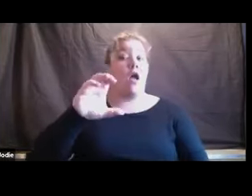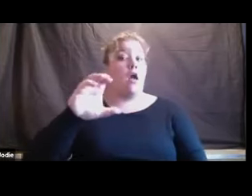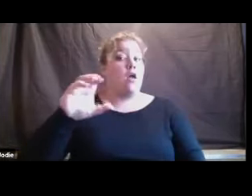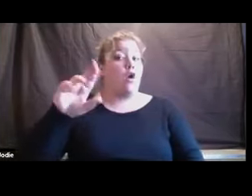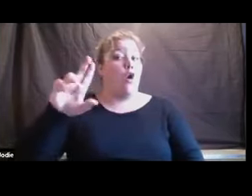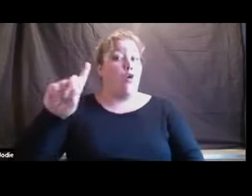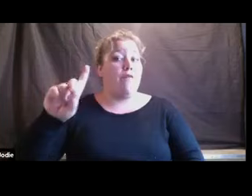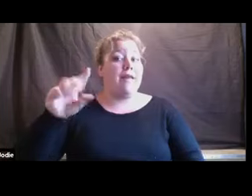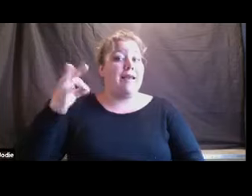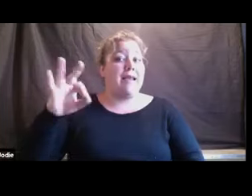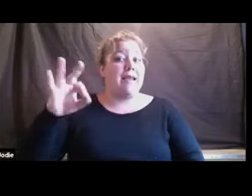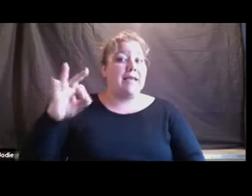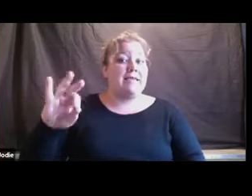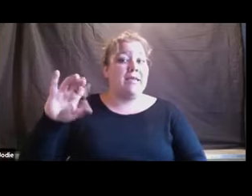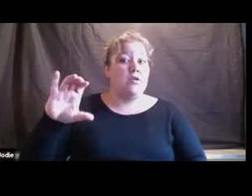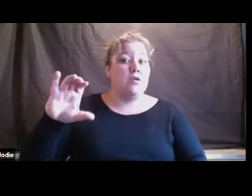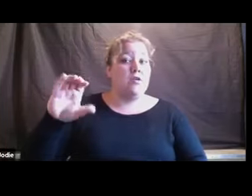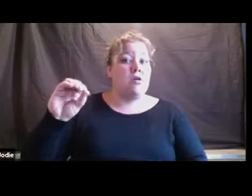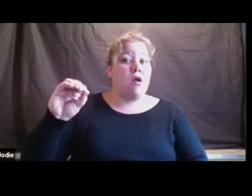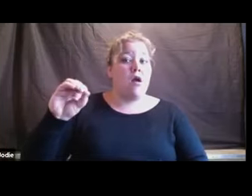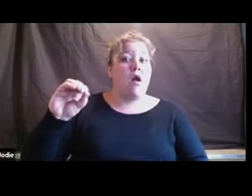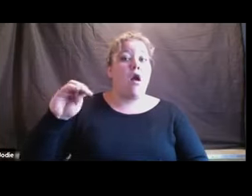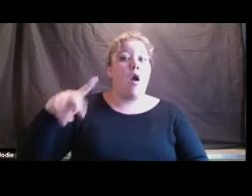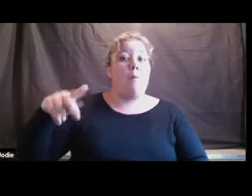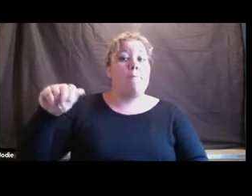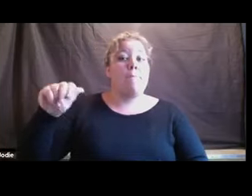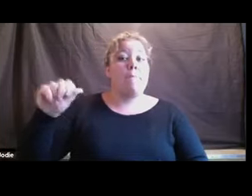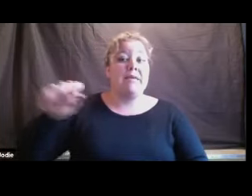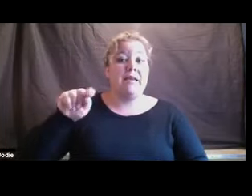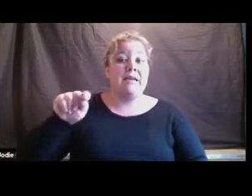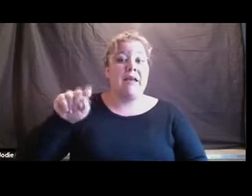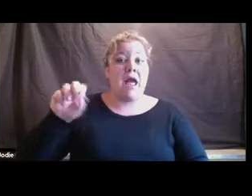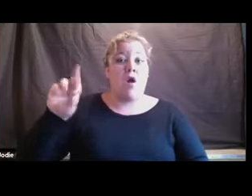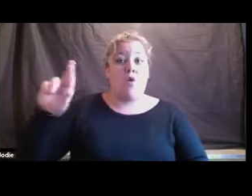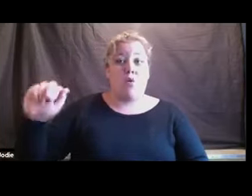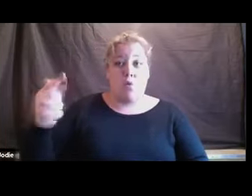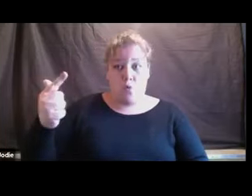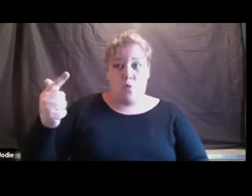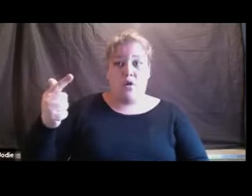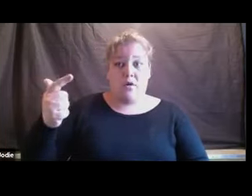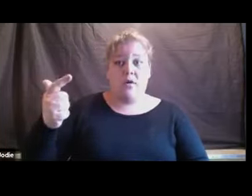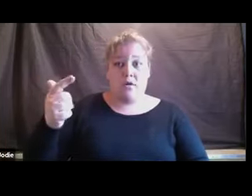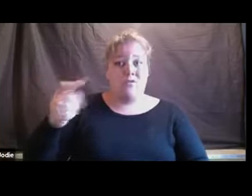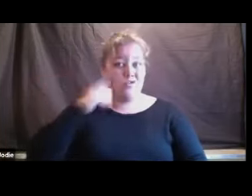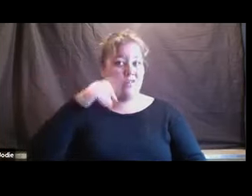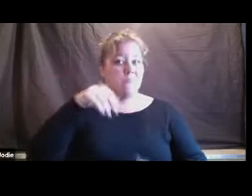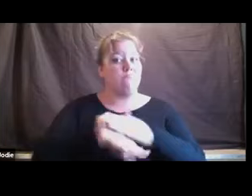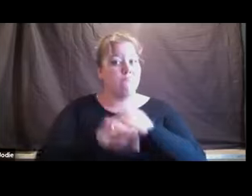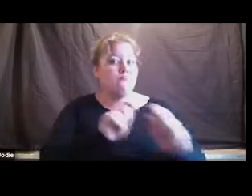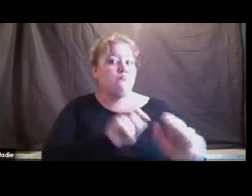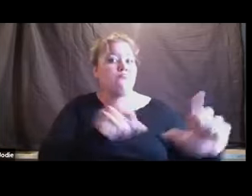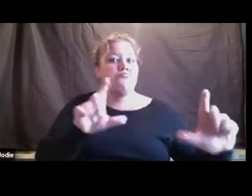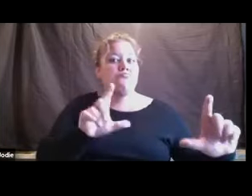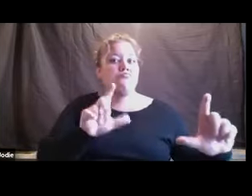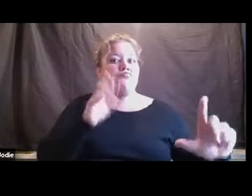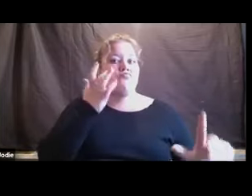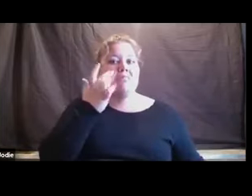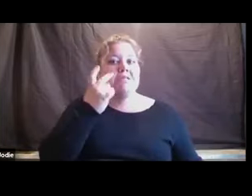www.covid19compass.org. And you can access the dashboard at that site. Thanks, Abby.